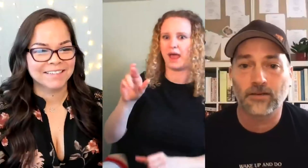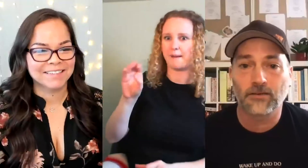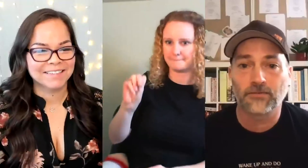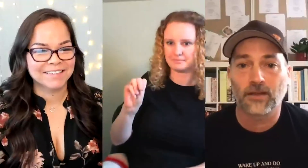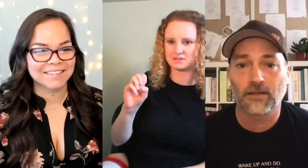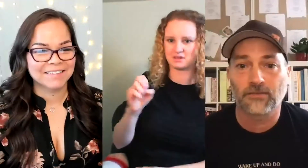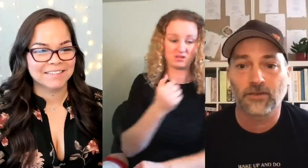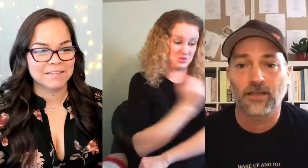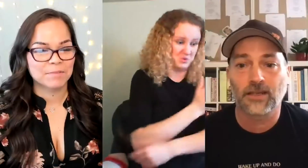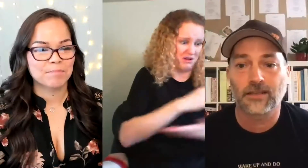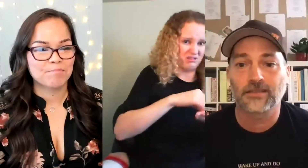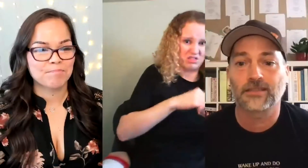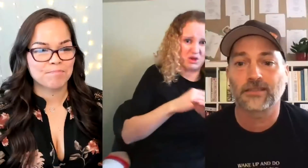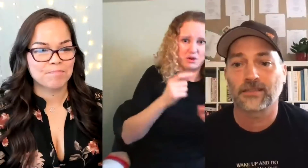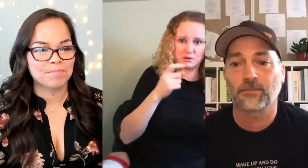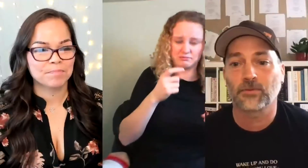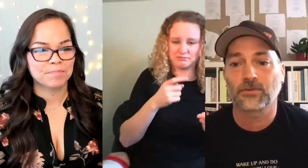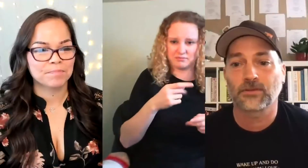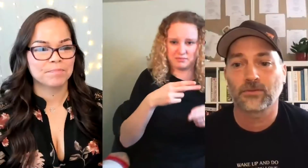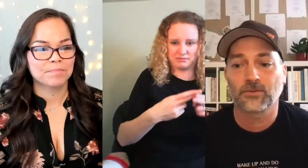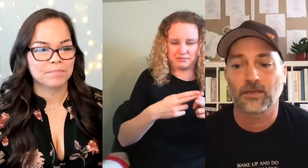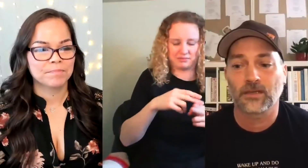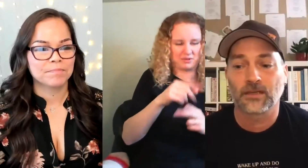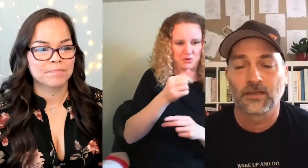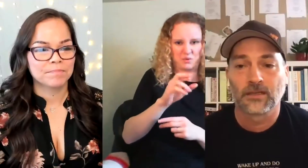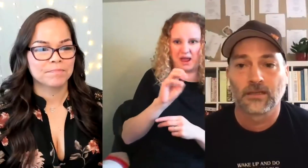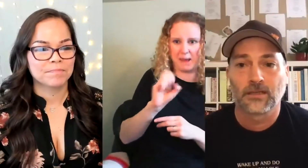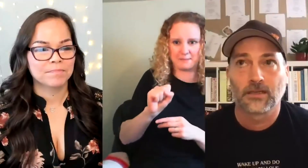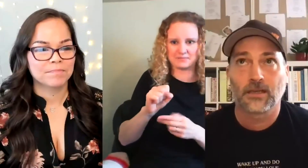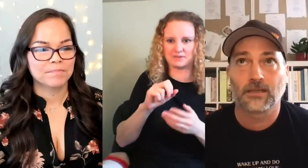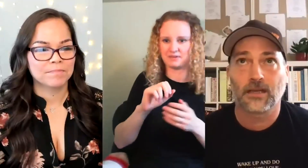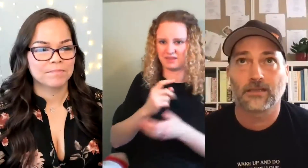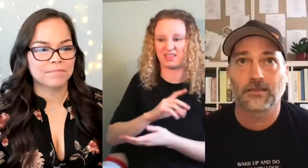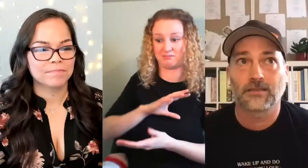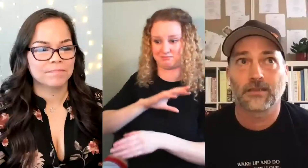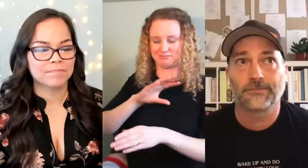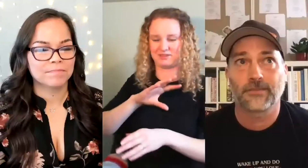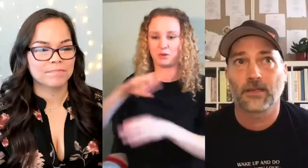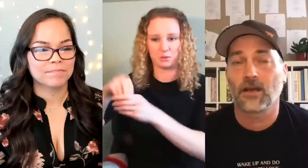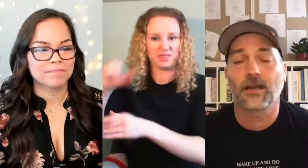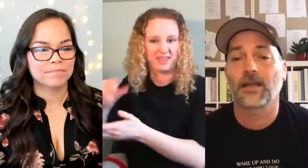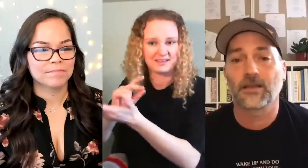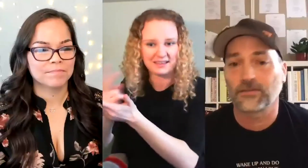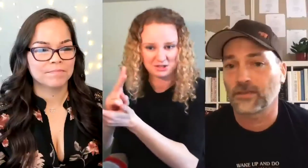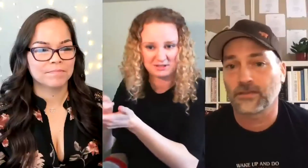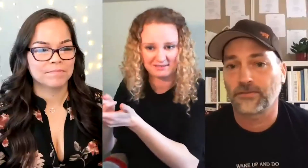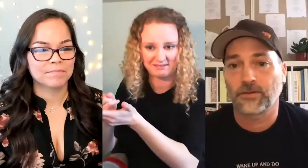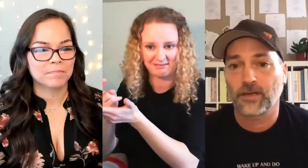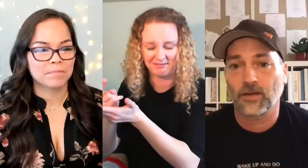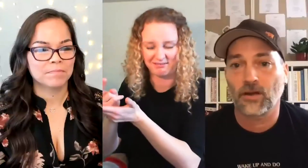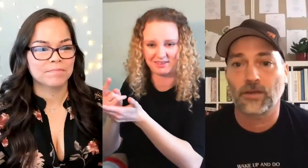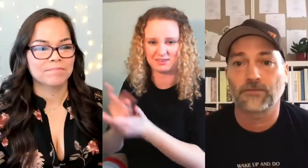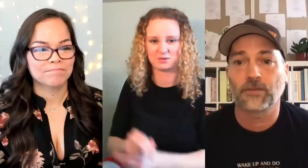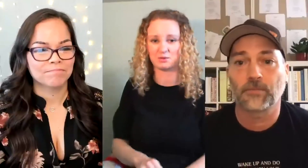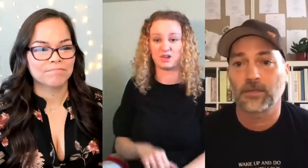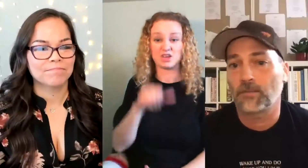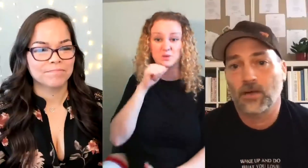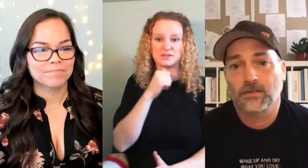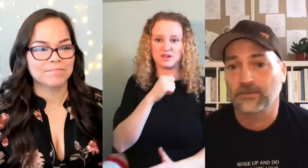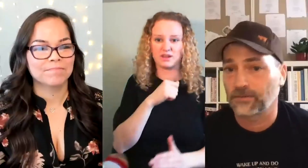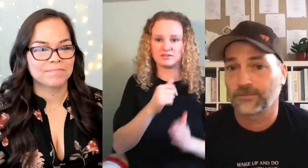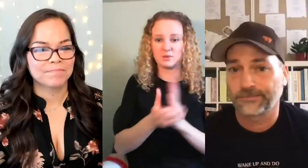a matter of looking at these things as opposed to as not negatives. It's figuring out how we can flip